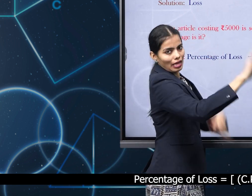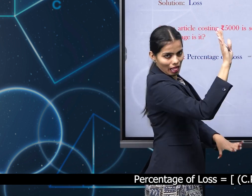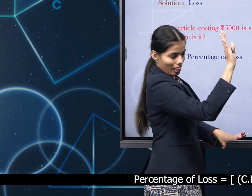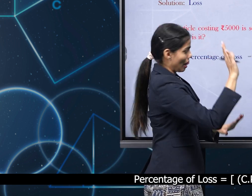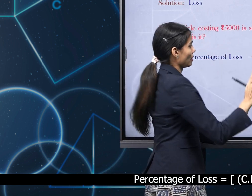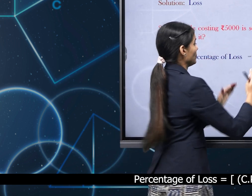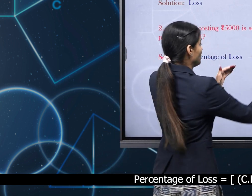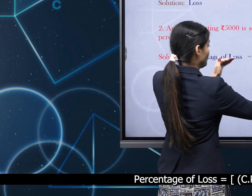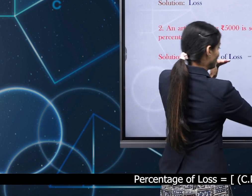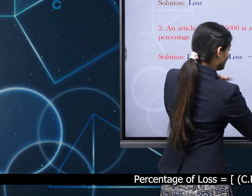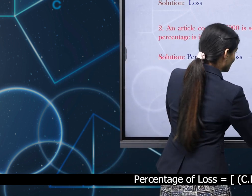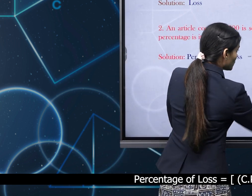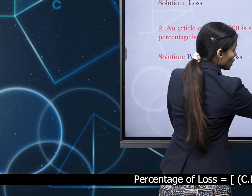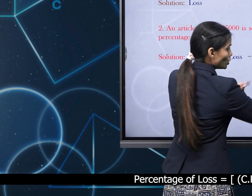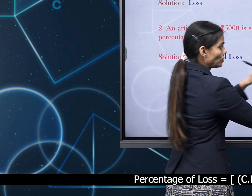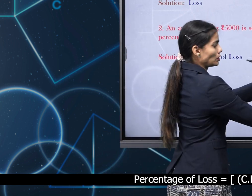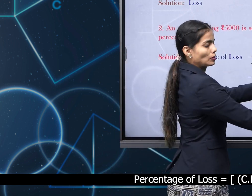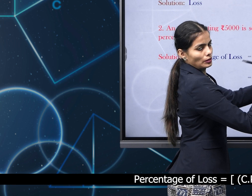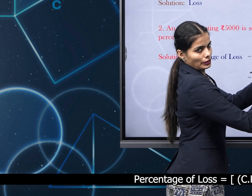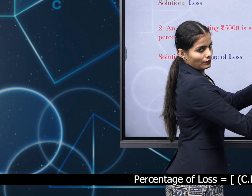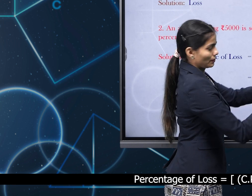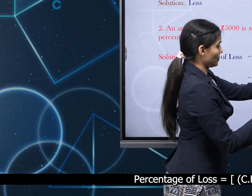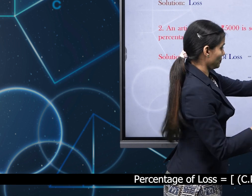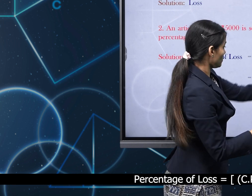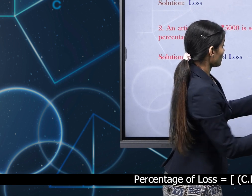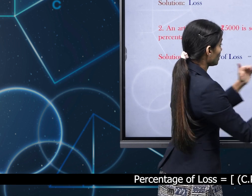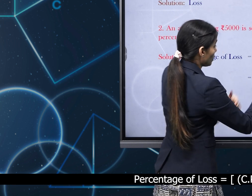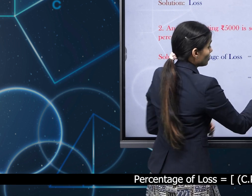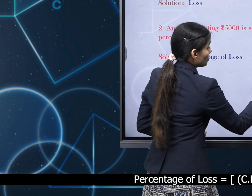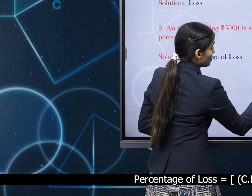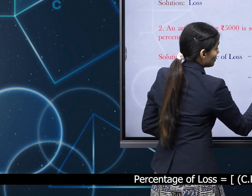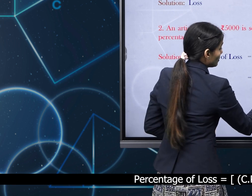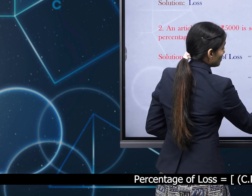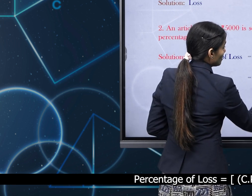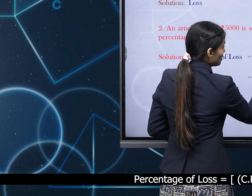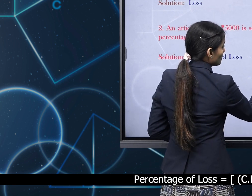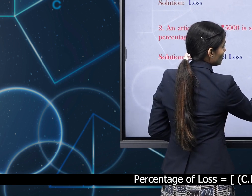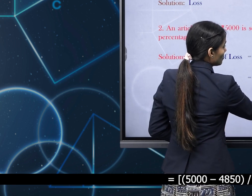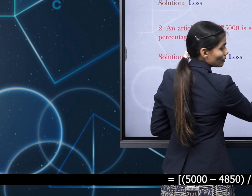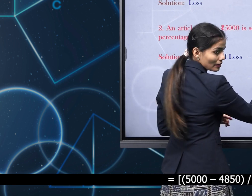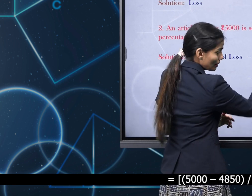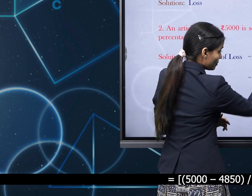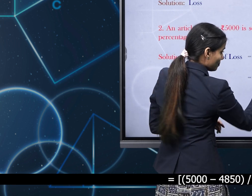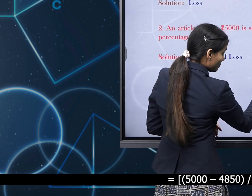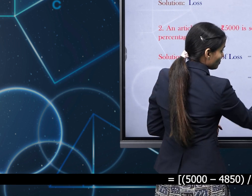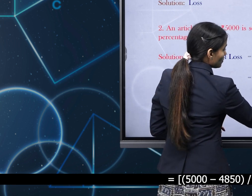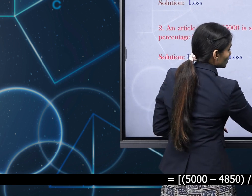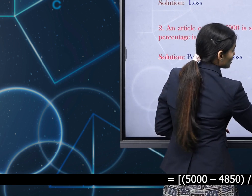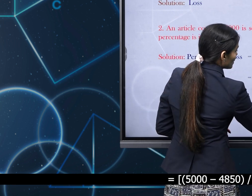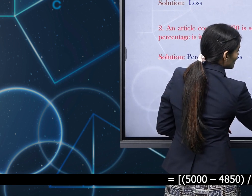is equal to 5000 minus